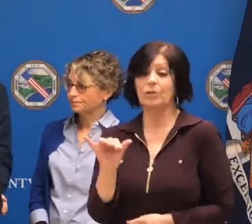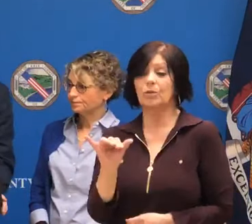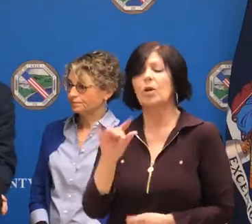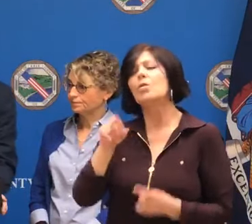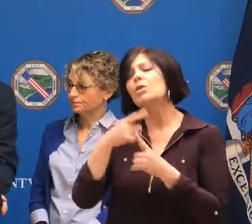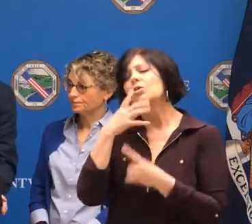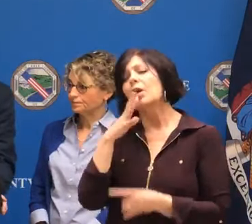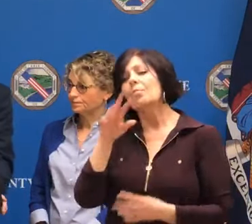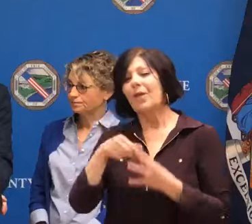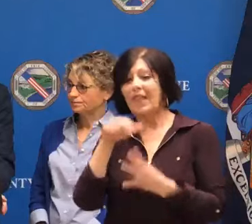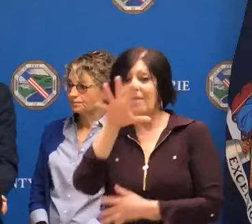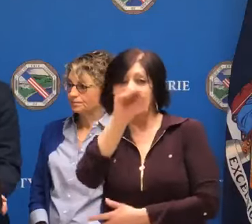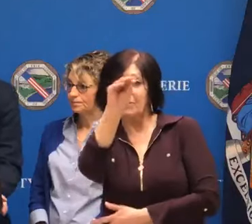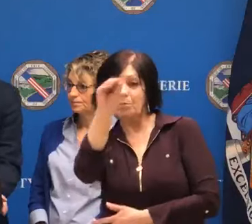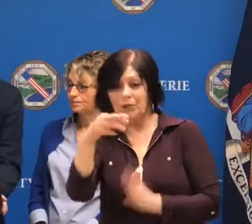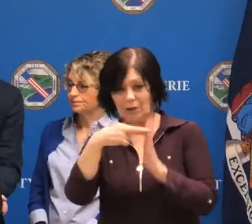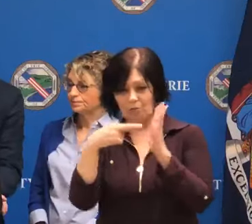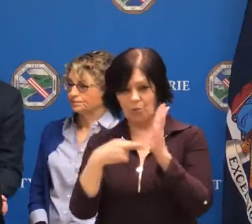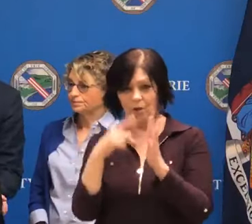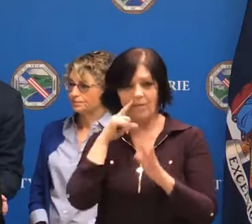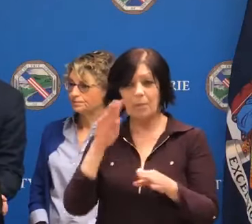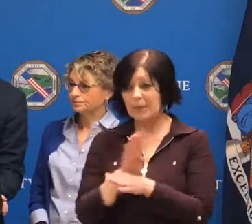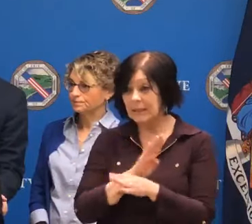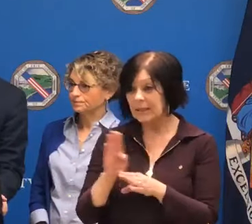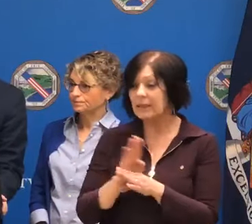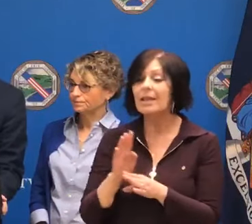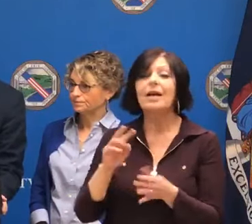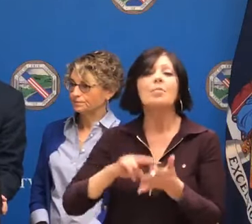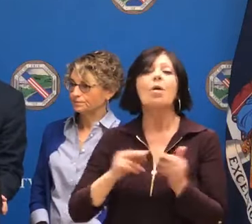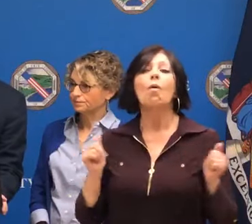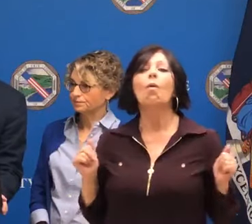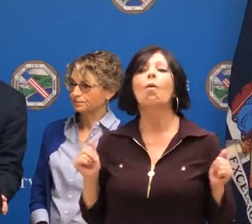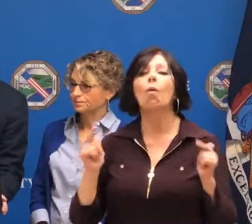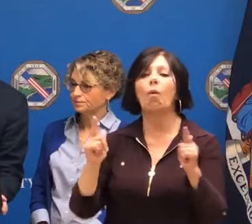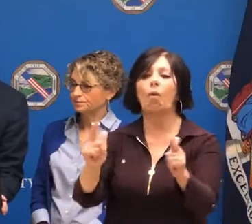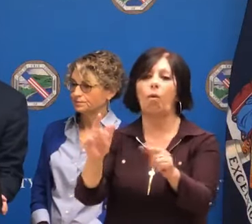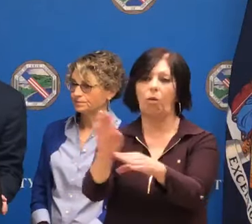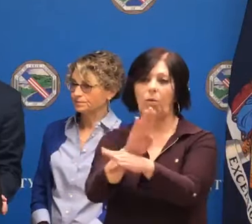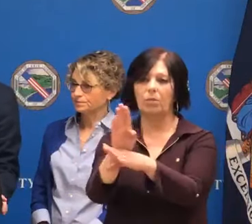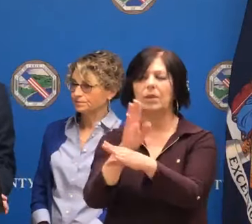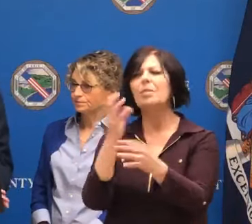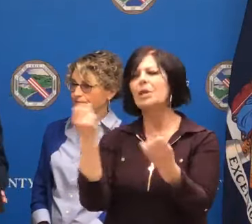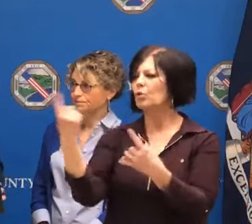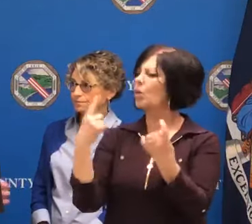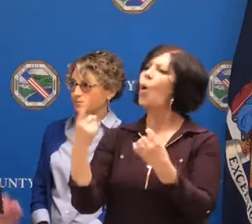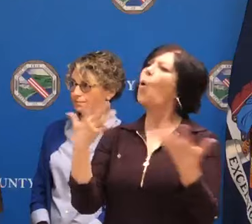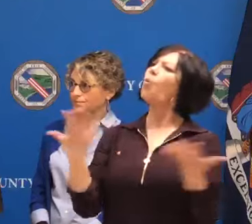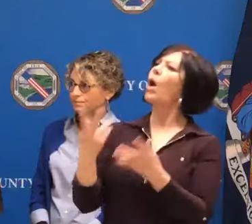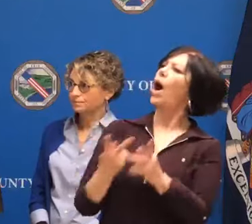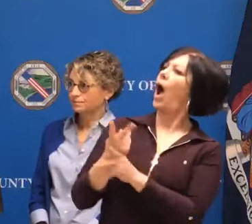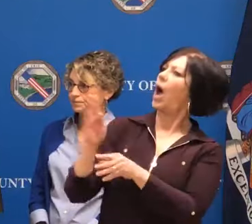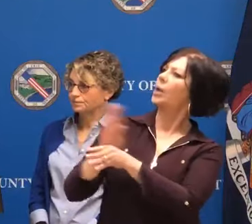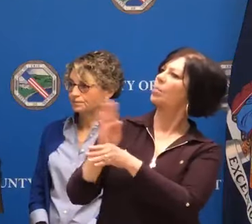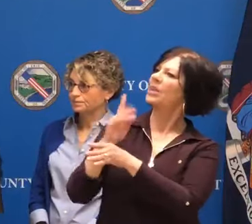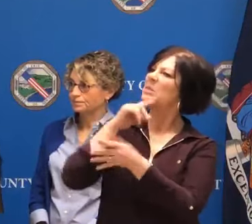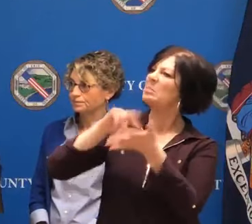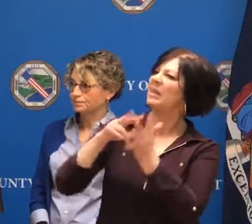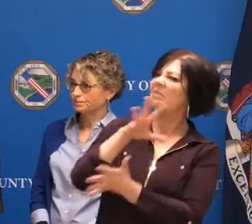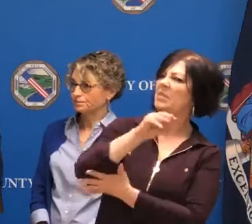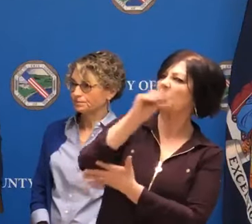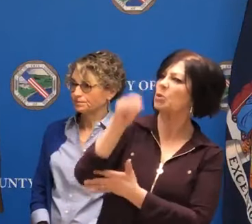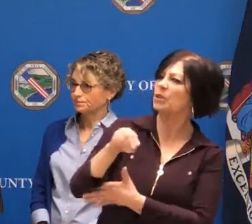the 50% rule for businesses, that is all businesses. We've had a lot of questions. What businesses apply to the